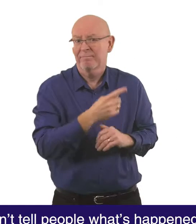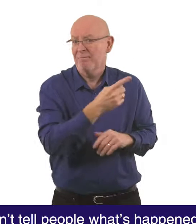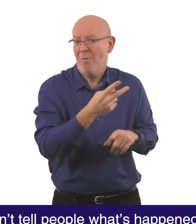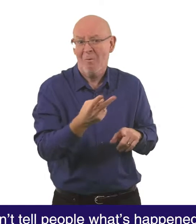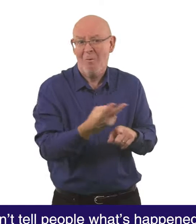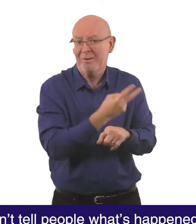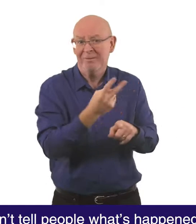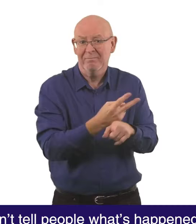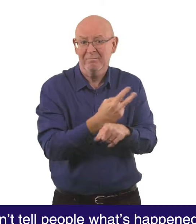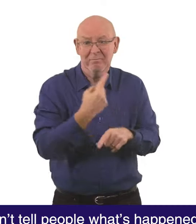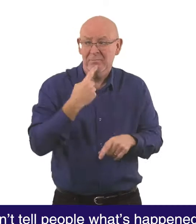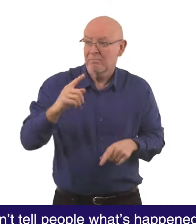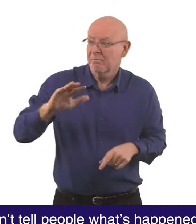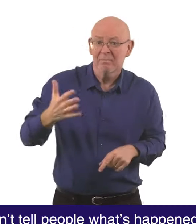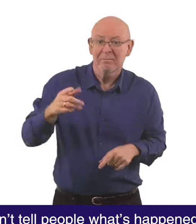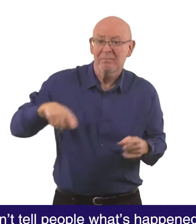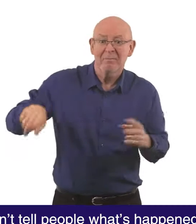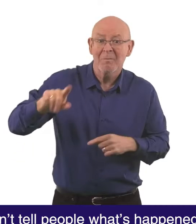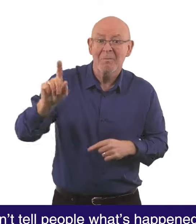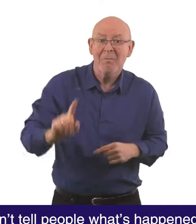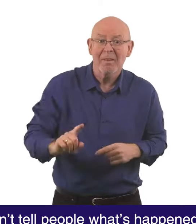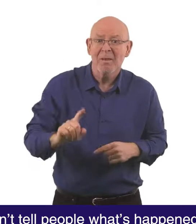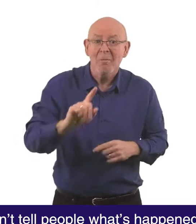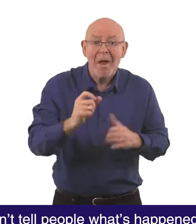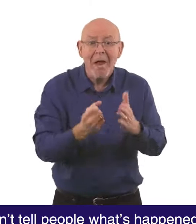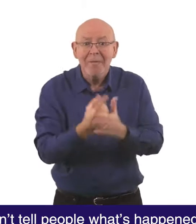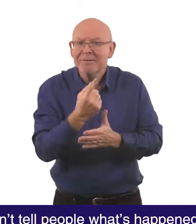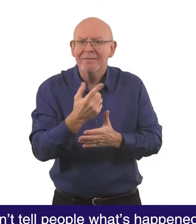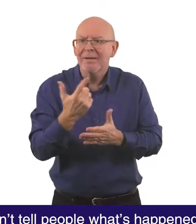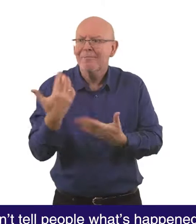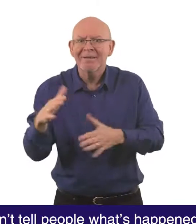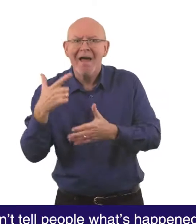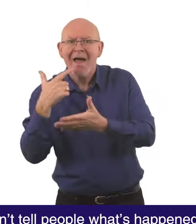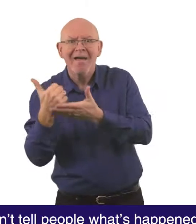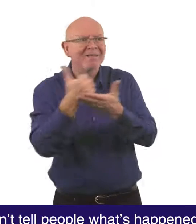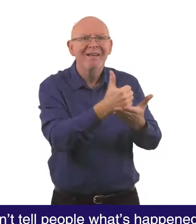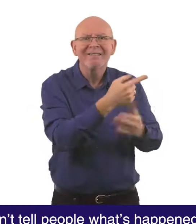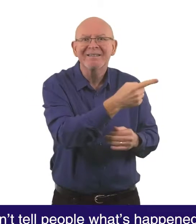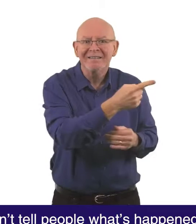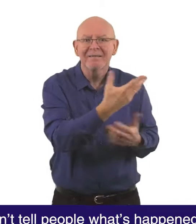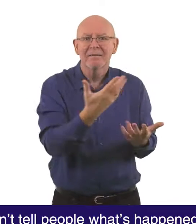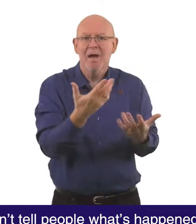They often don't tell people what's happened to the advice they've given and how DWP are going to use